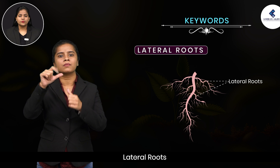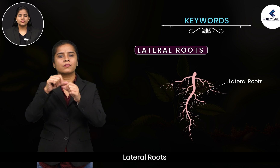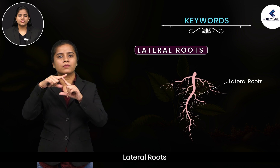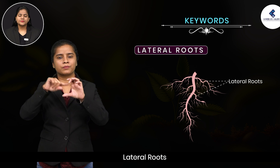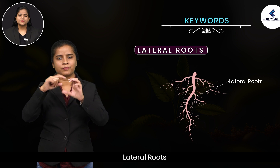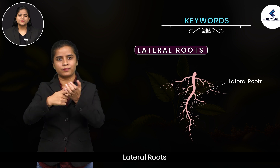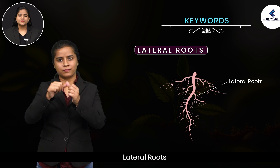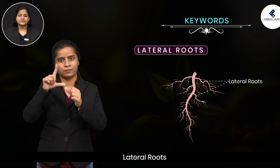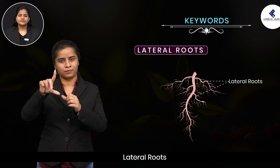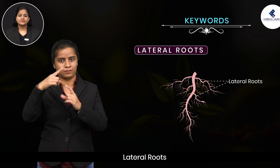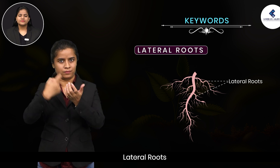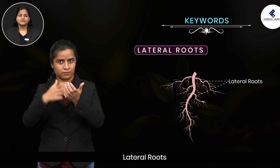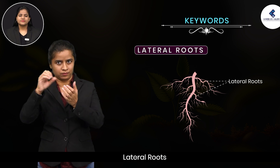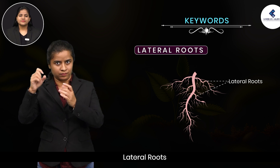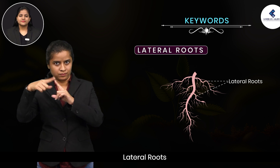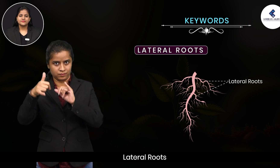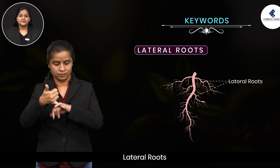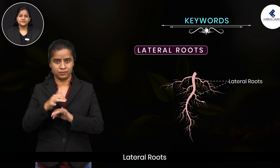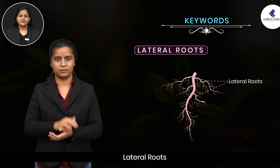lateral roots,